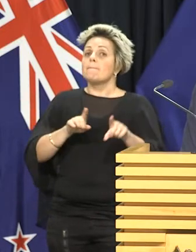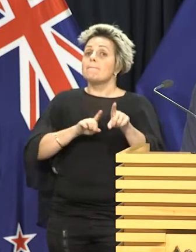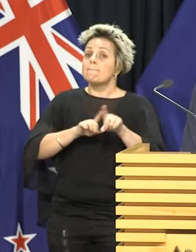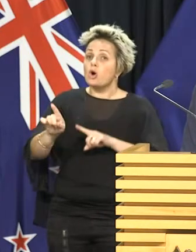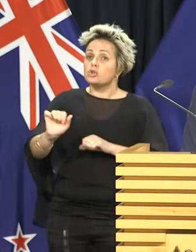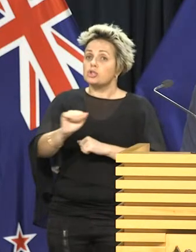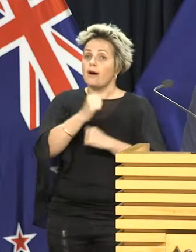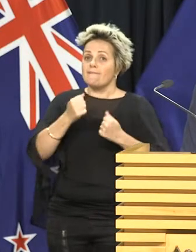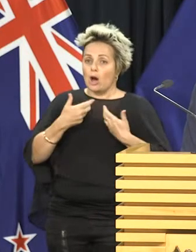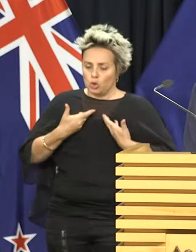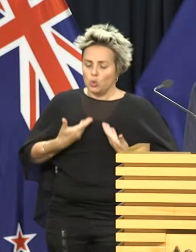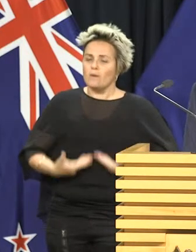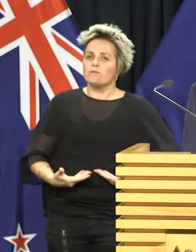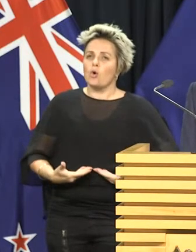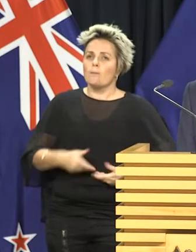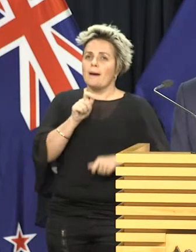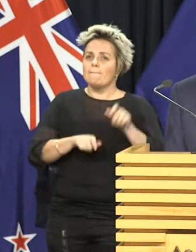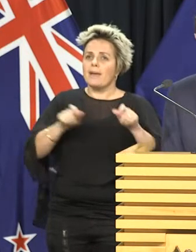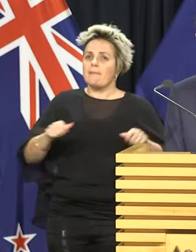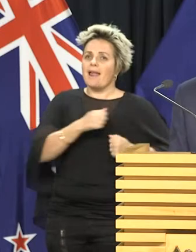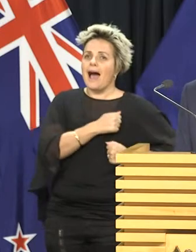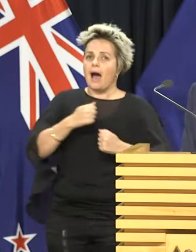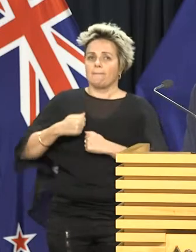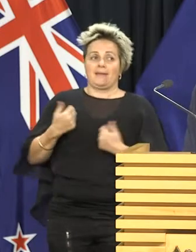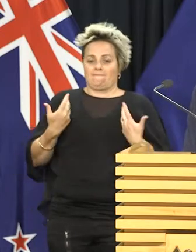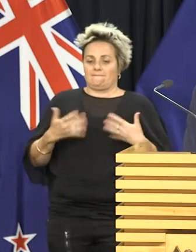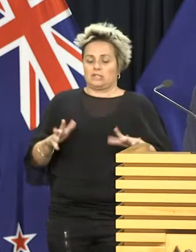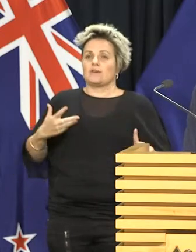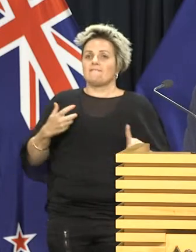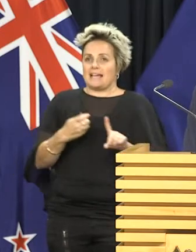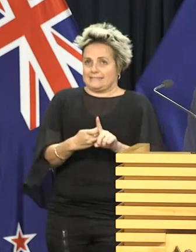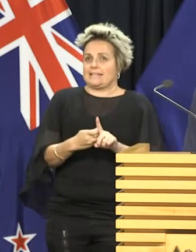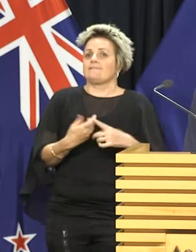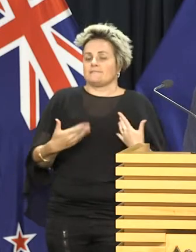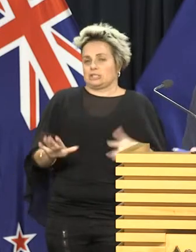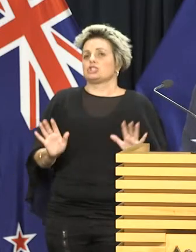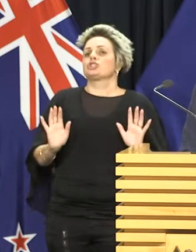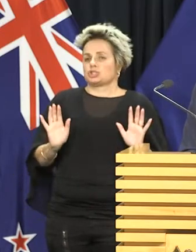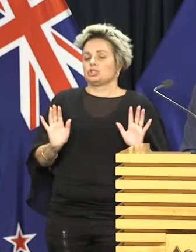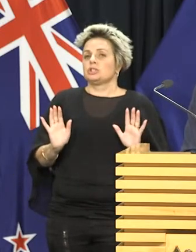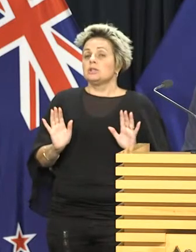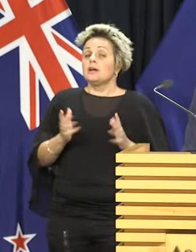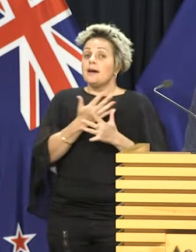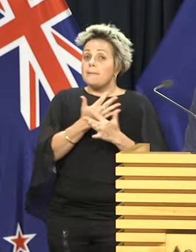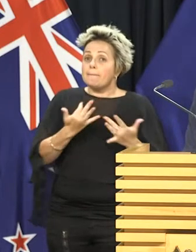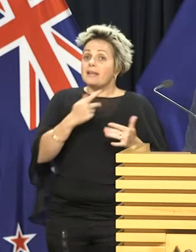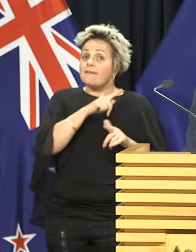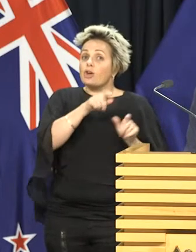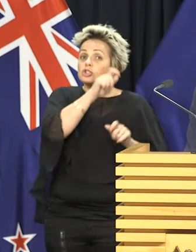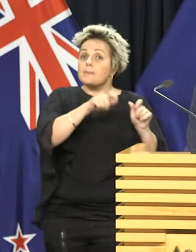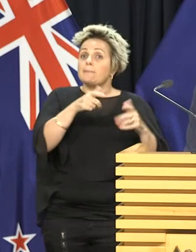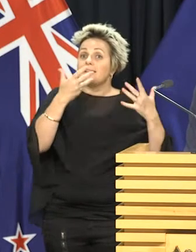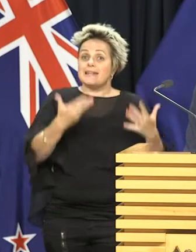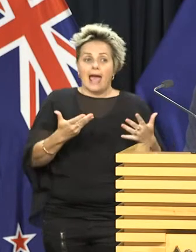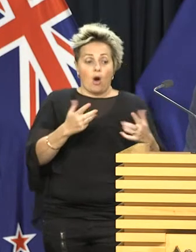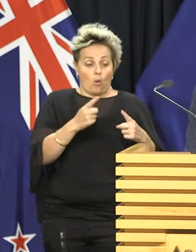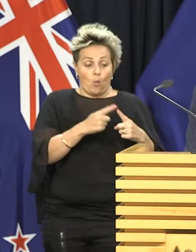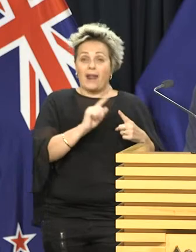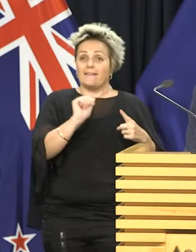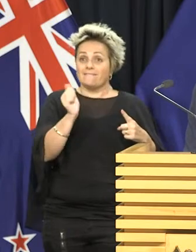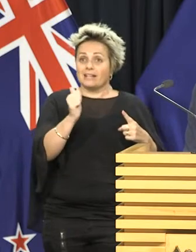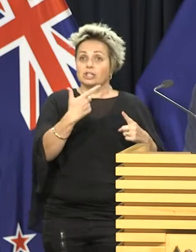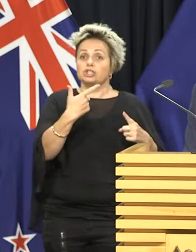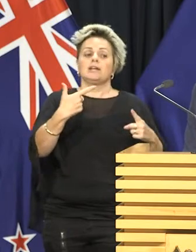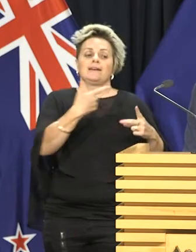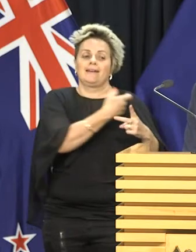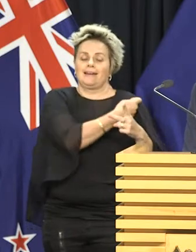of our uniformed service people have already been vaccinated. In fact, many are going back now for their second dose of the Pfizer